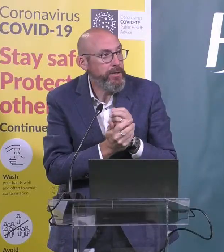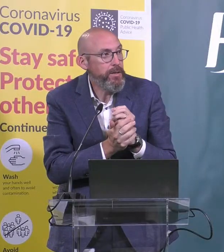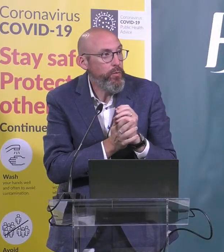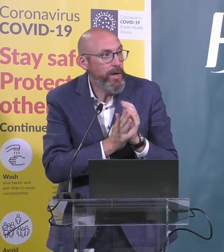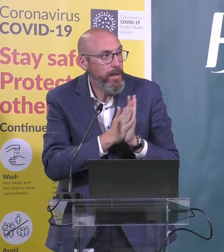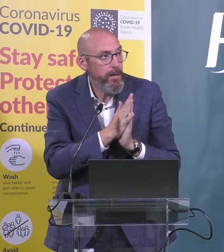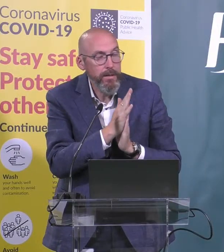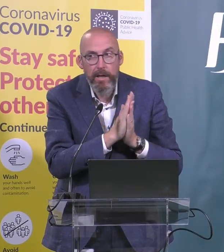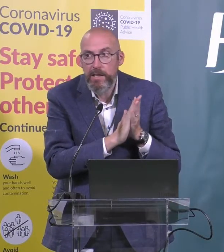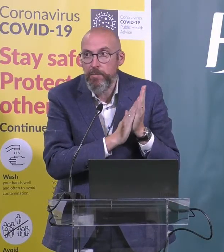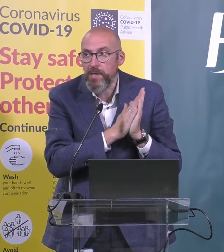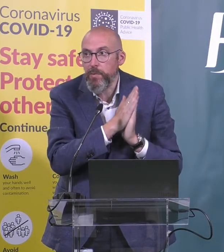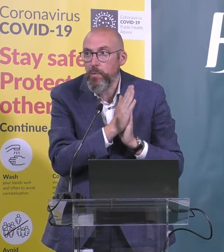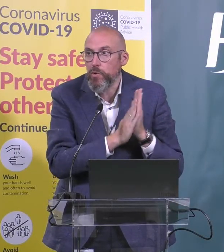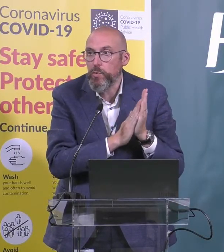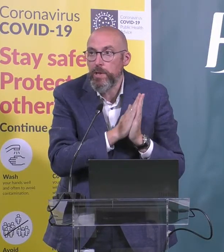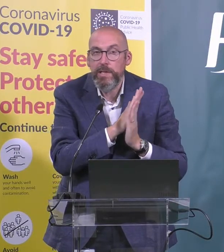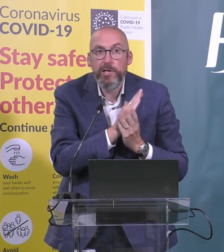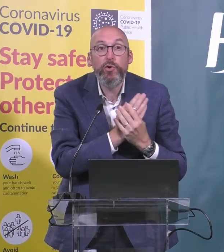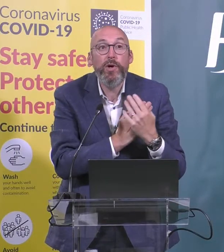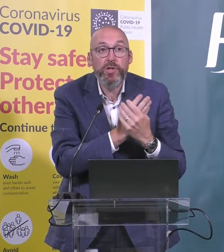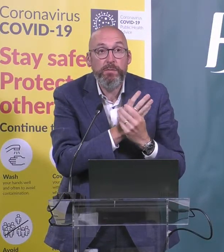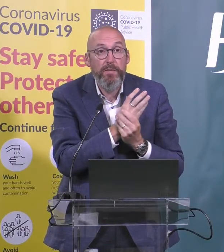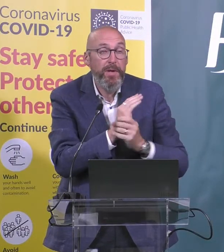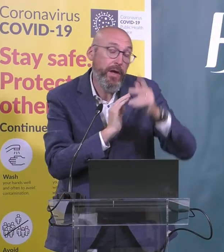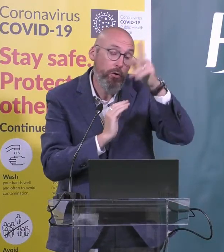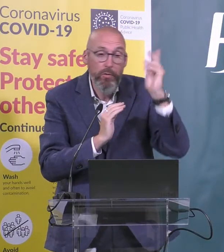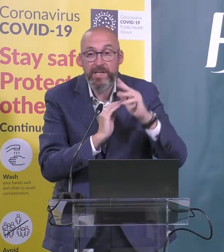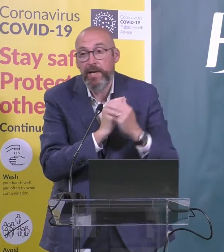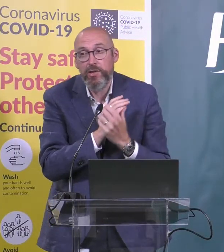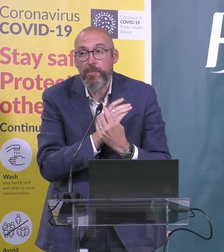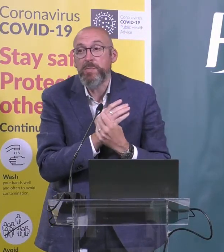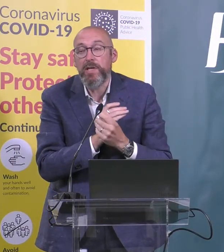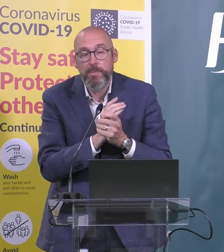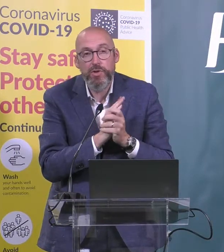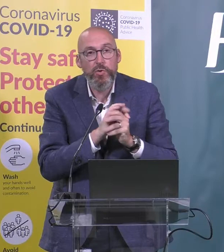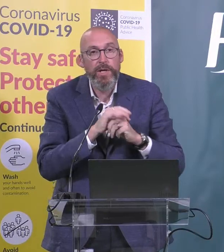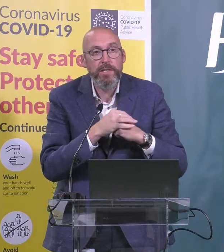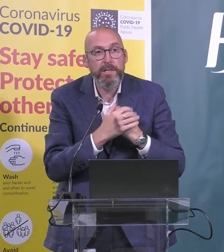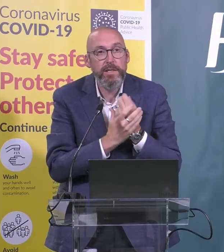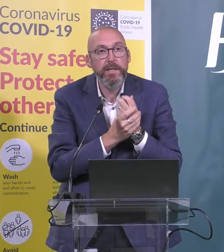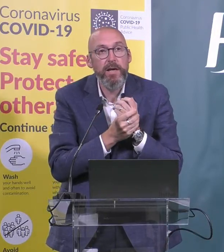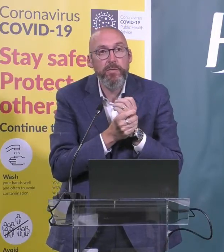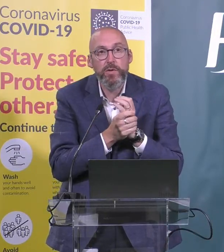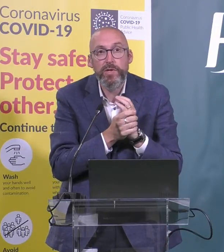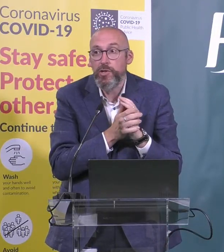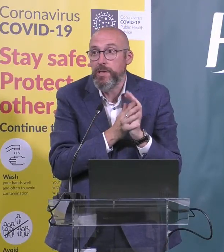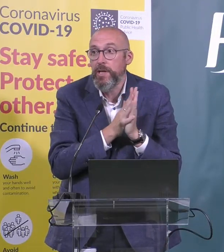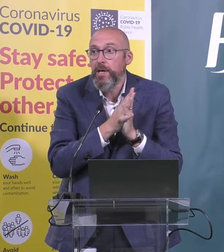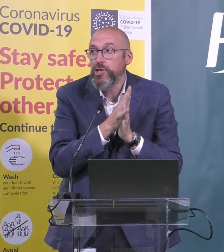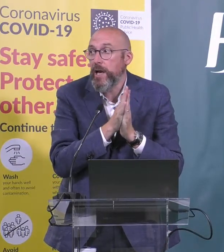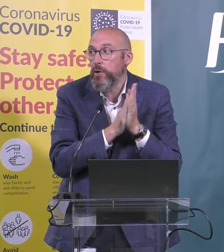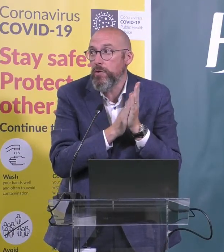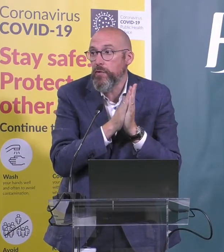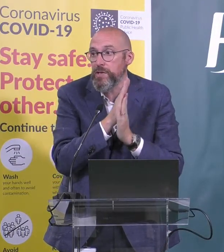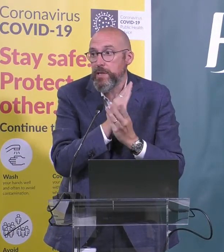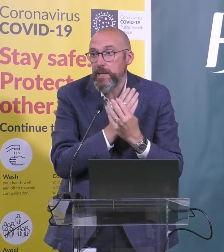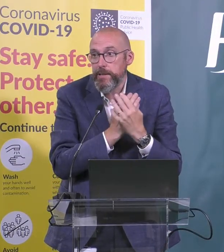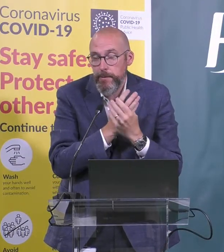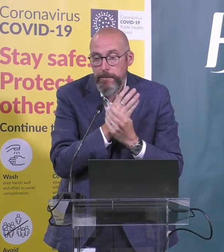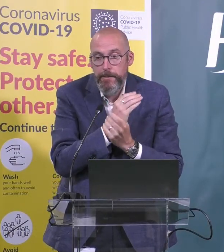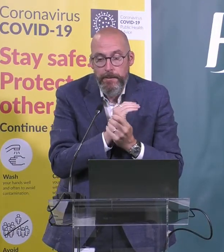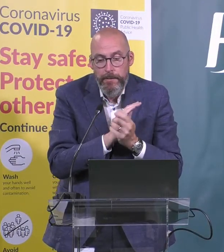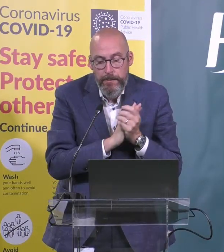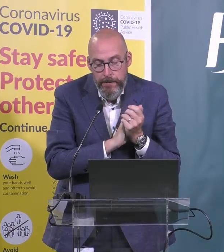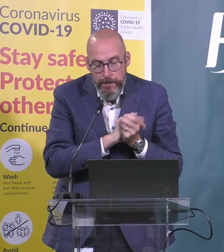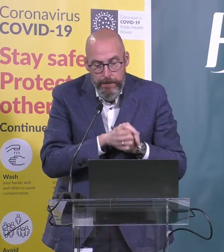you, and we'll, as my wont, we'll take 2 questions from everybody and then go around a second time or as many times as you want to get everyone's questions in. Jack, you were the first to